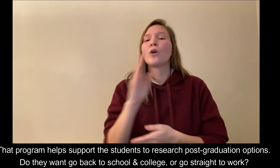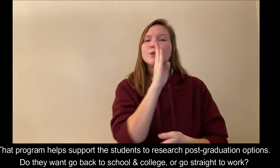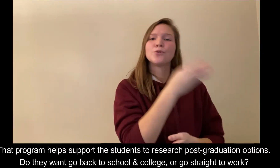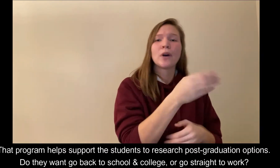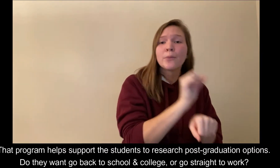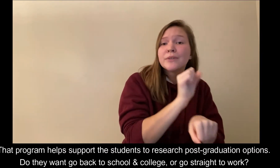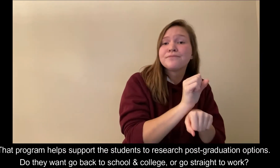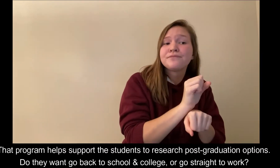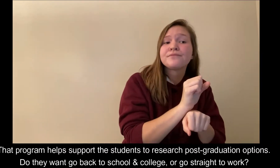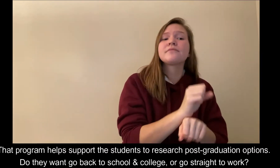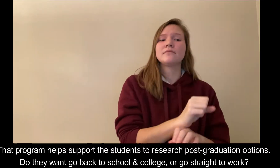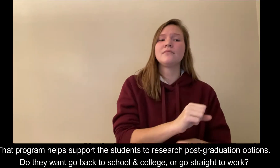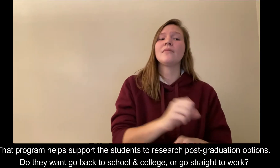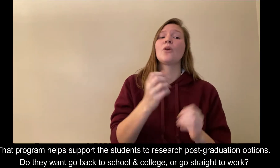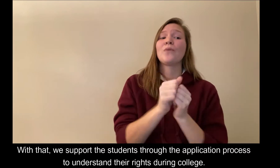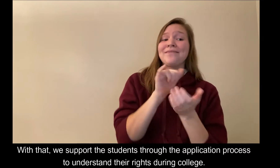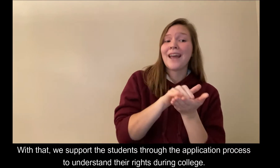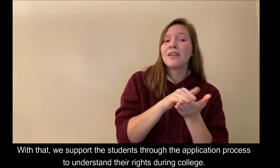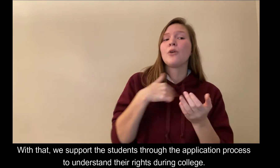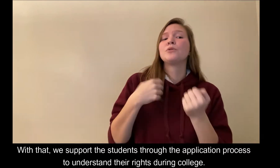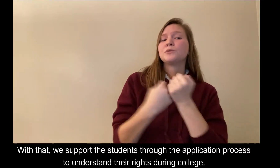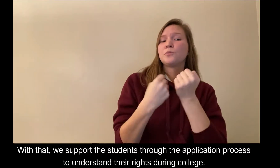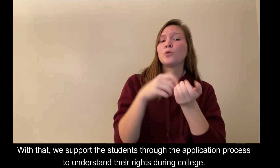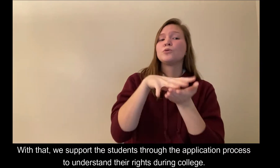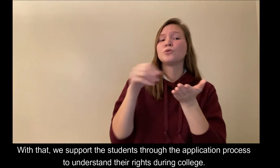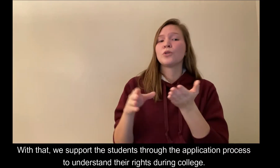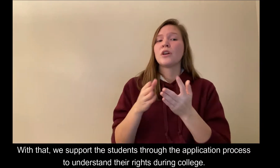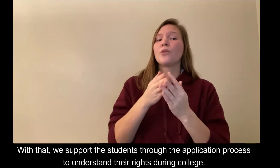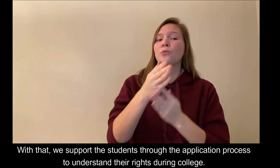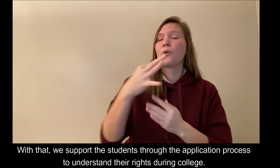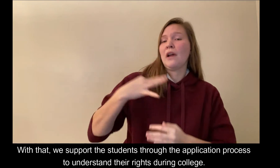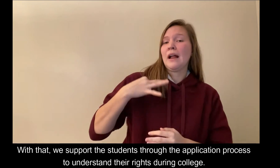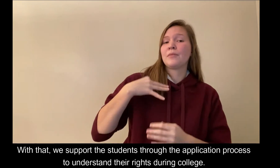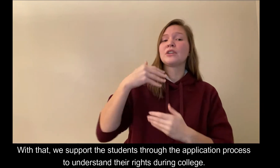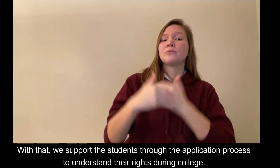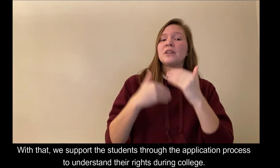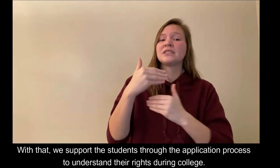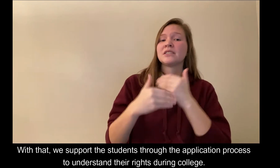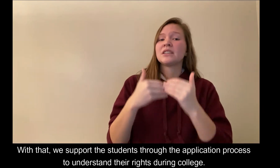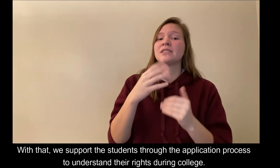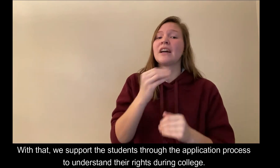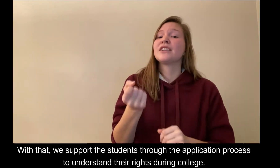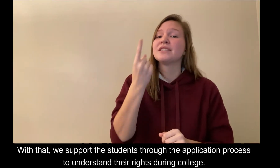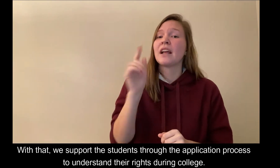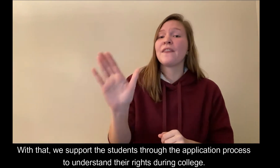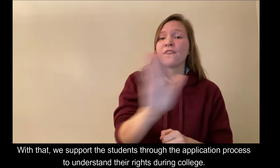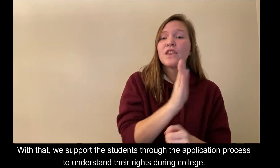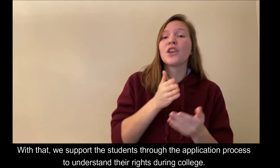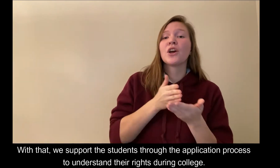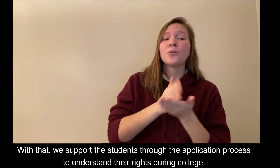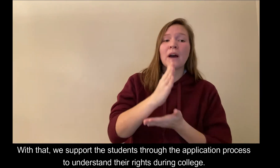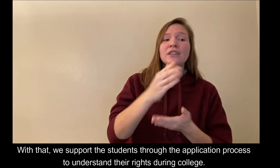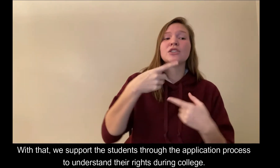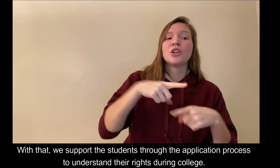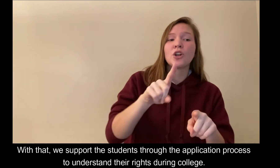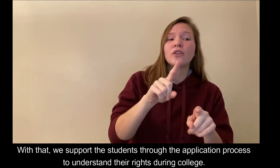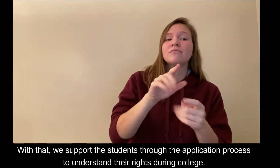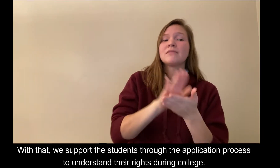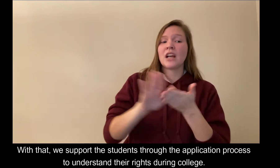school and to college or go straight to work? With that, we support the students through the application process to understand their